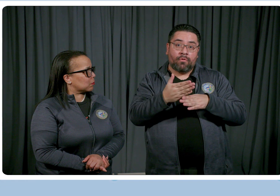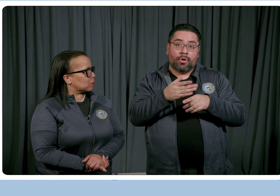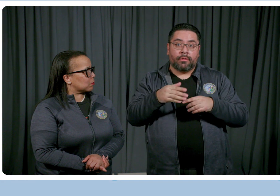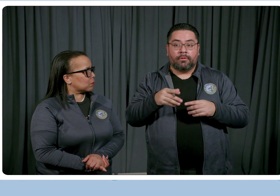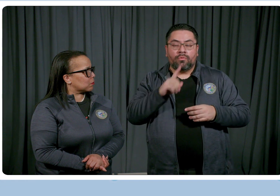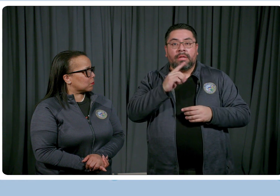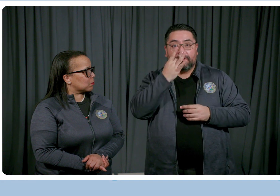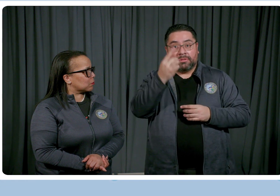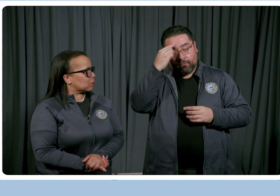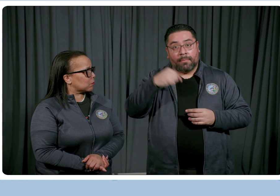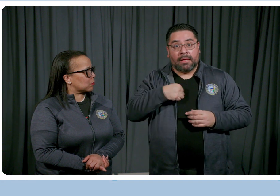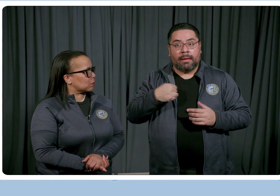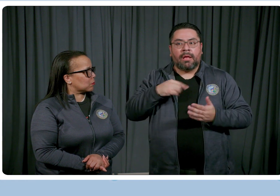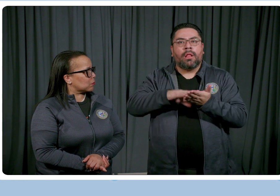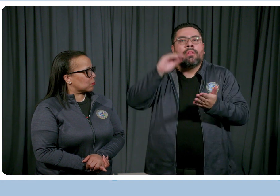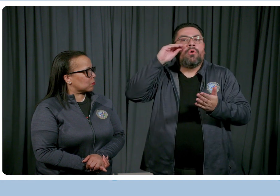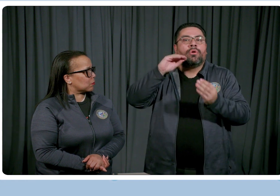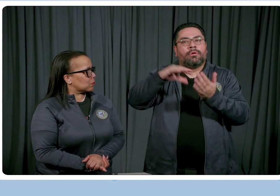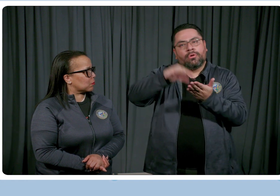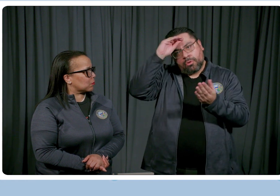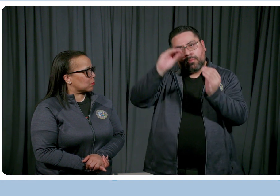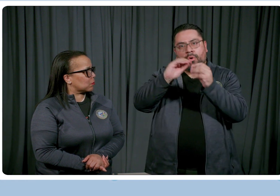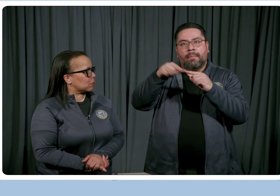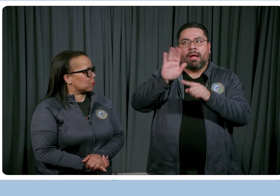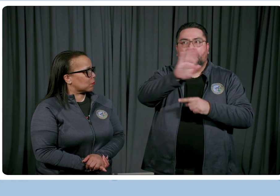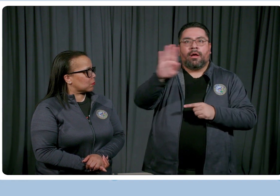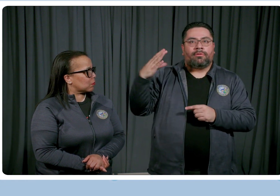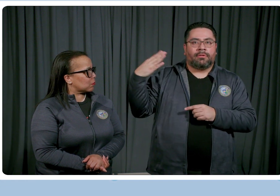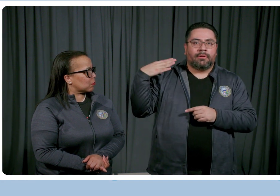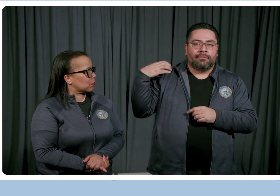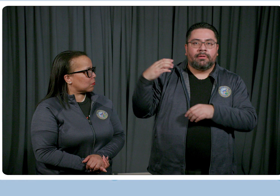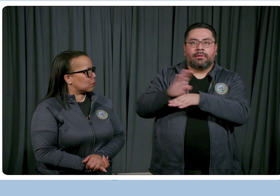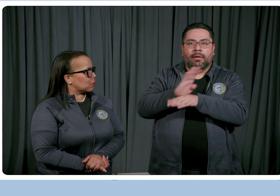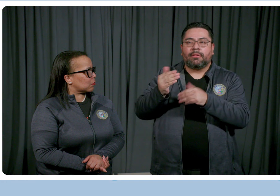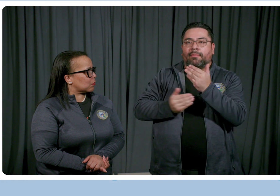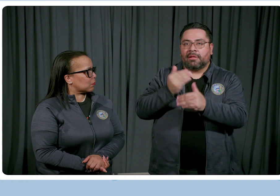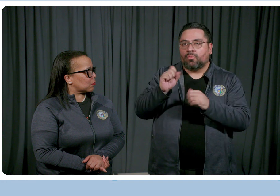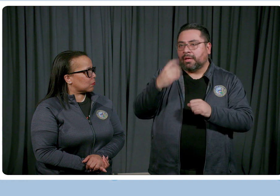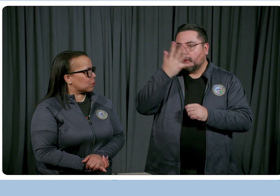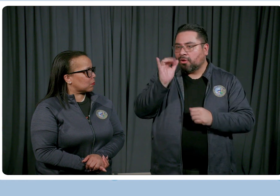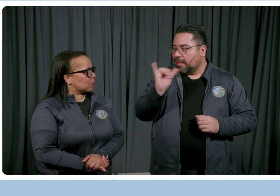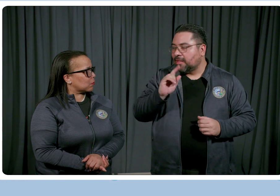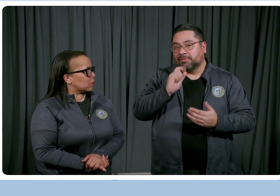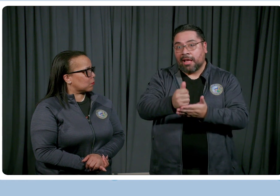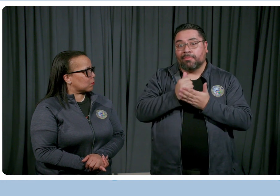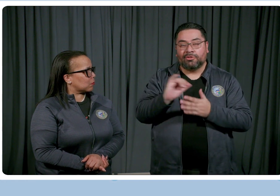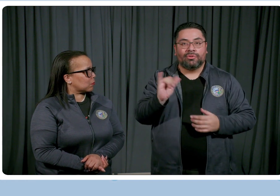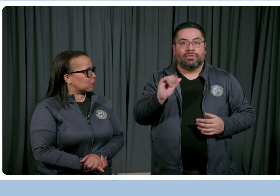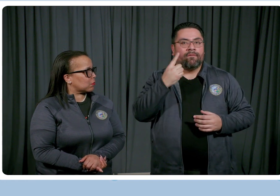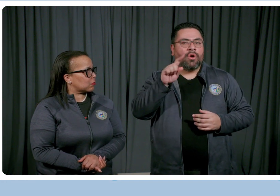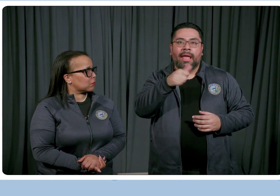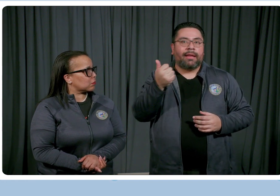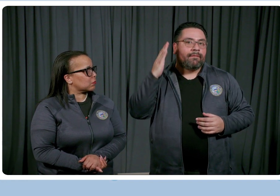that process. So it was also interesting for me because I got to learn a little bit more about the employer's end of the process and what that can look like. So